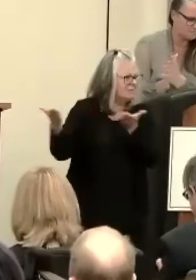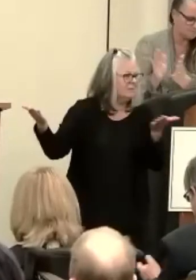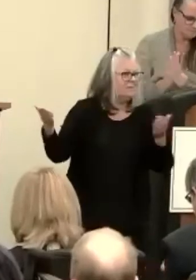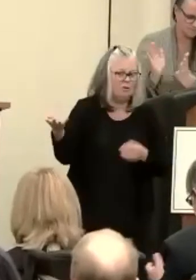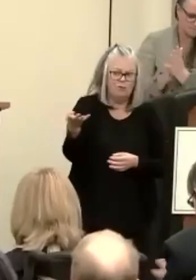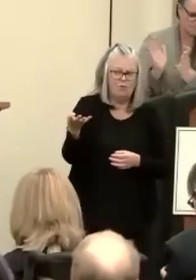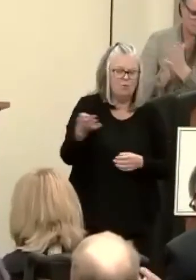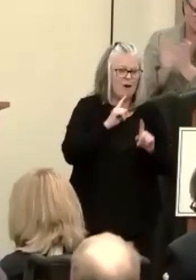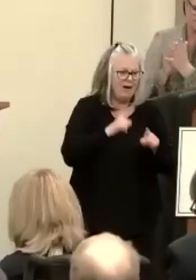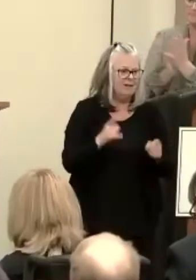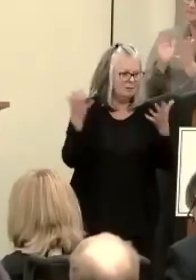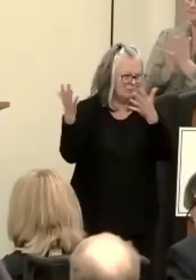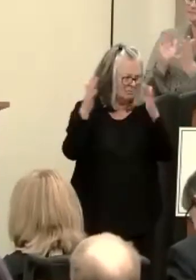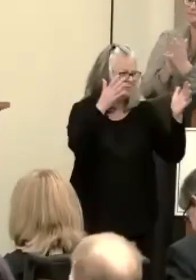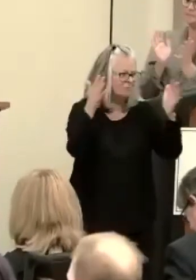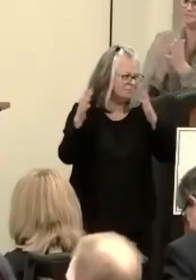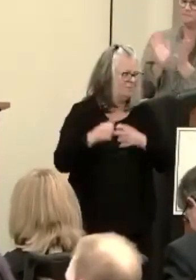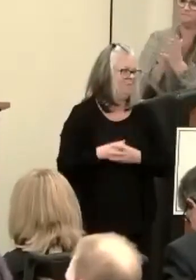section.